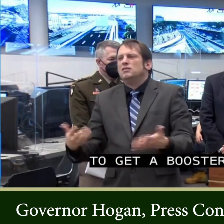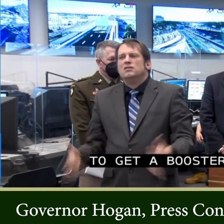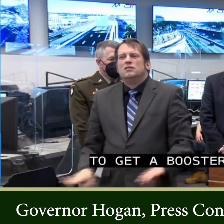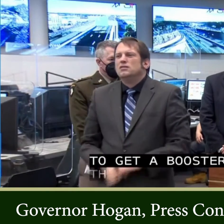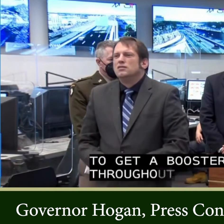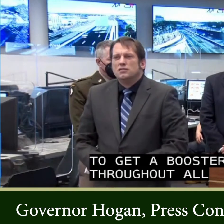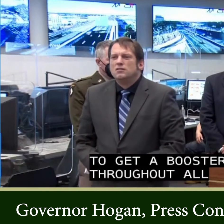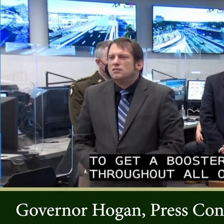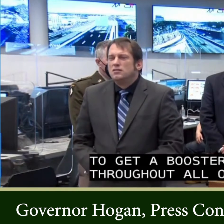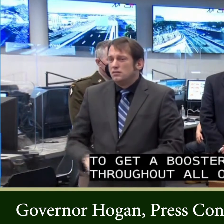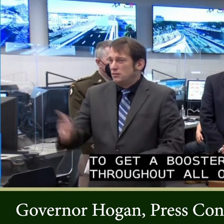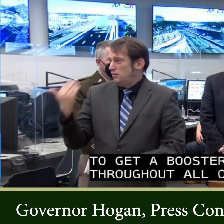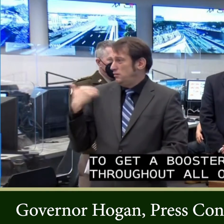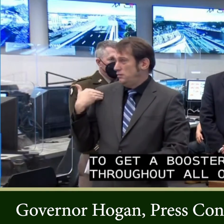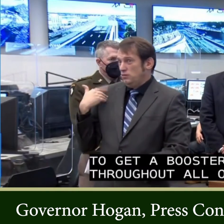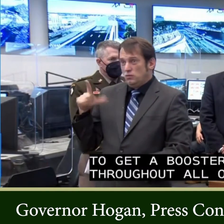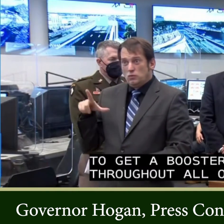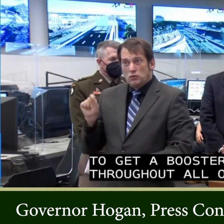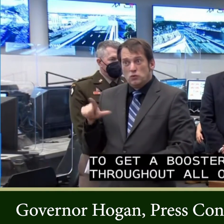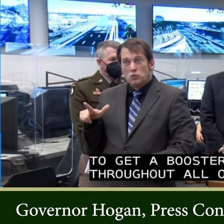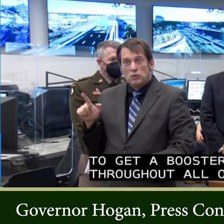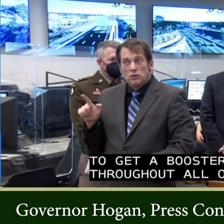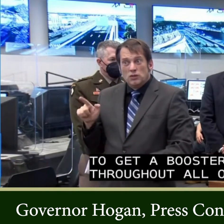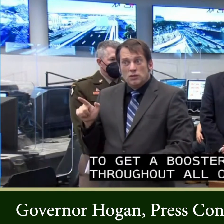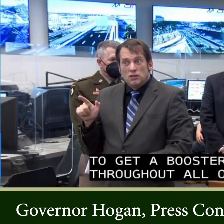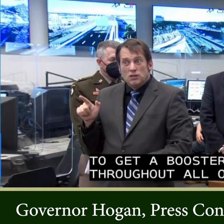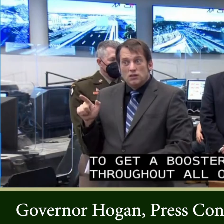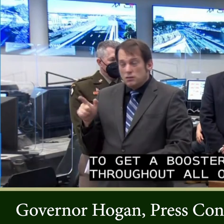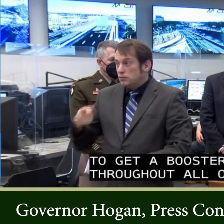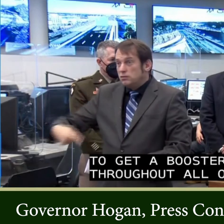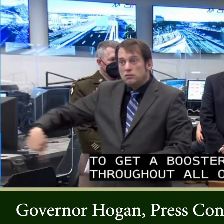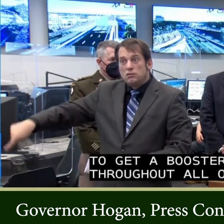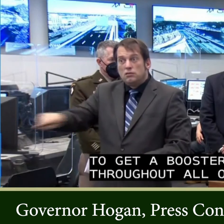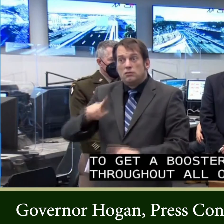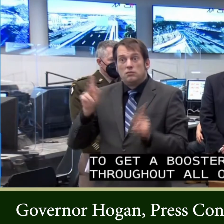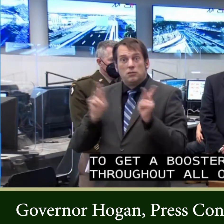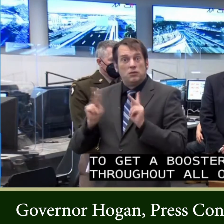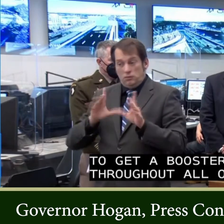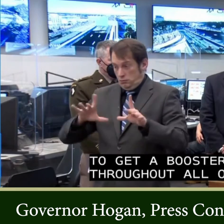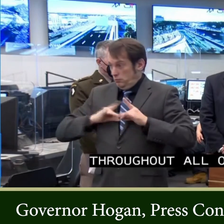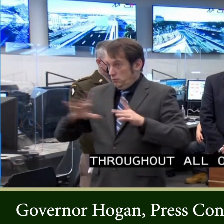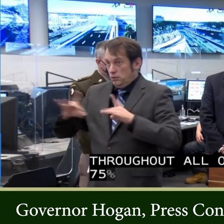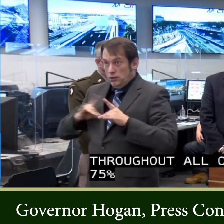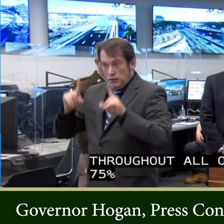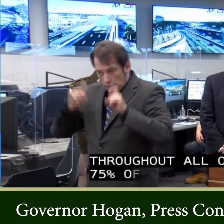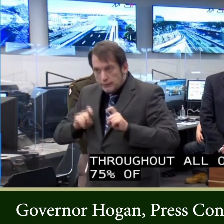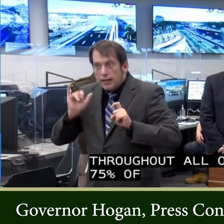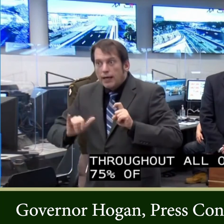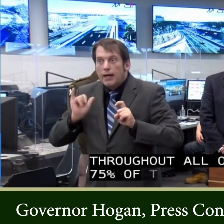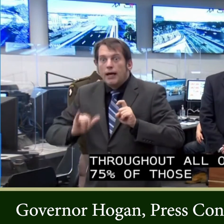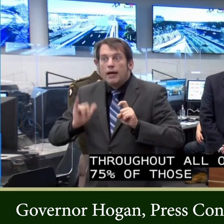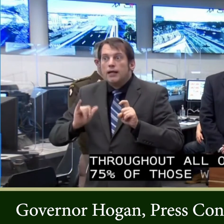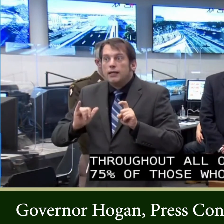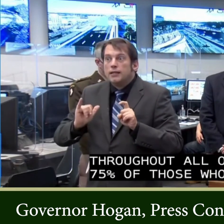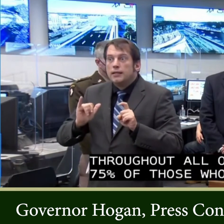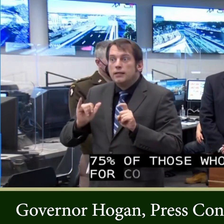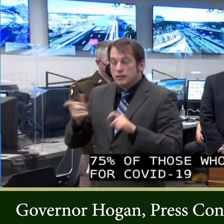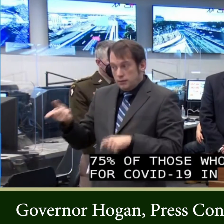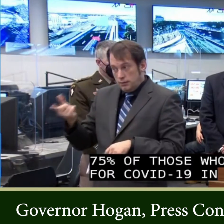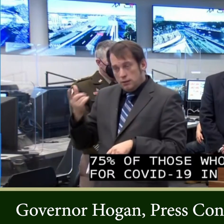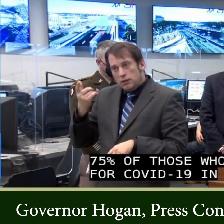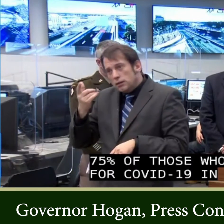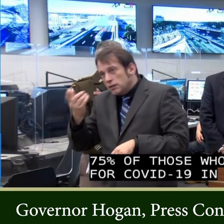nearly 75% of those who tested positive for COVID-19 in Maryland were people who had not been fully